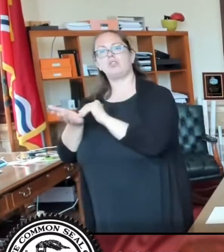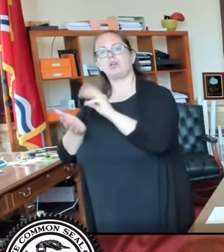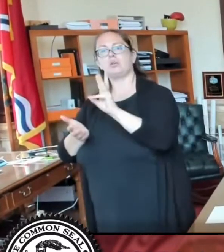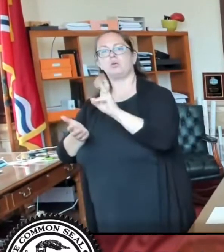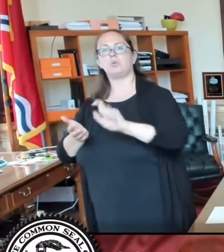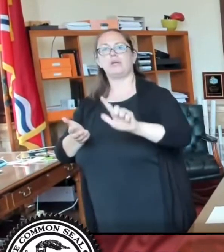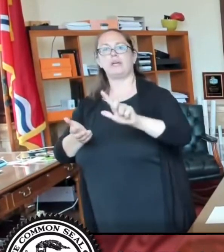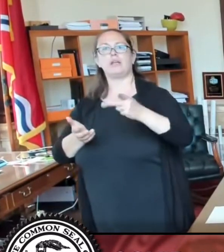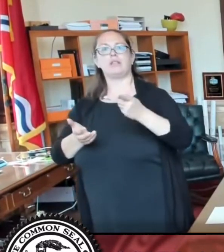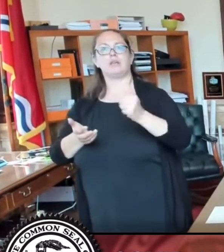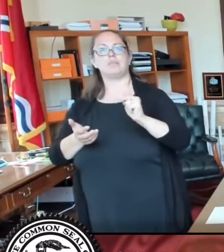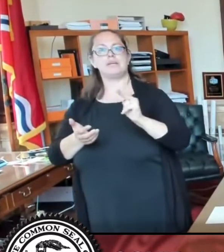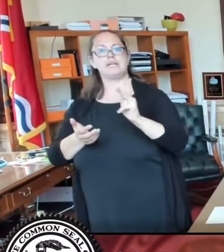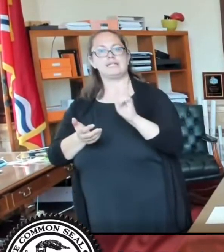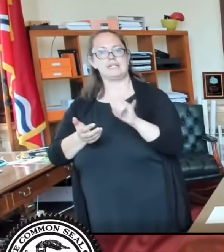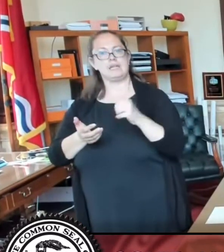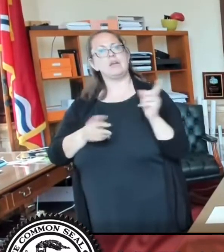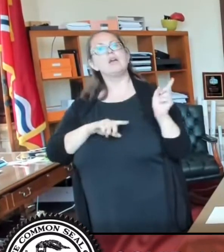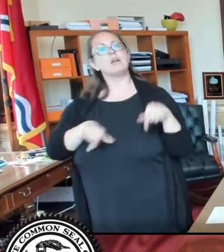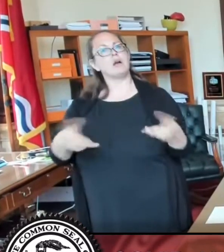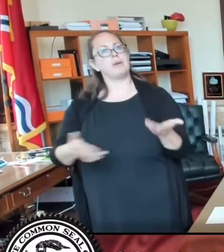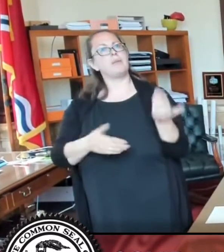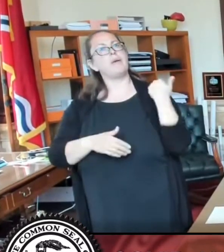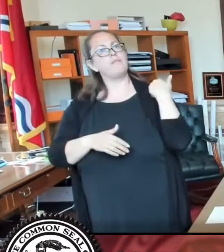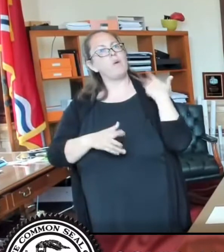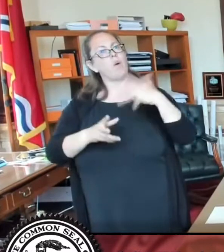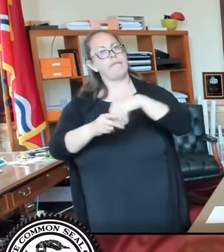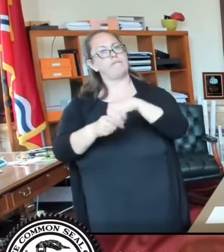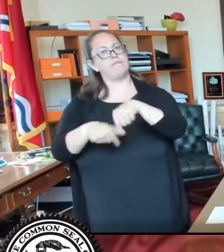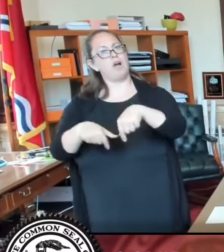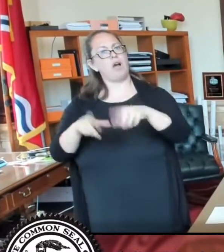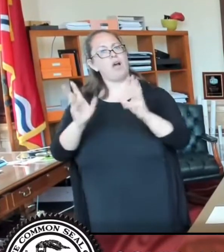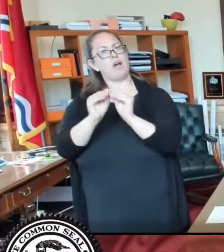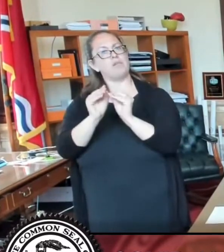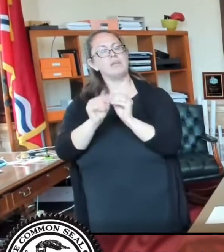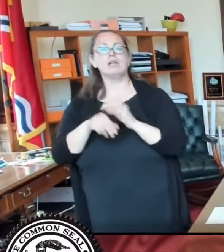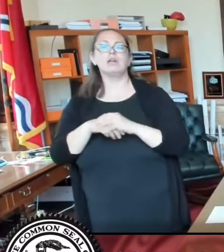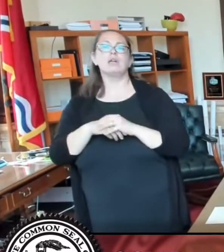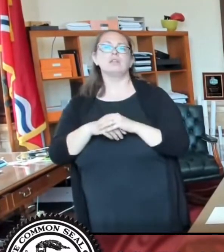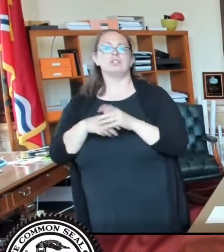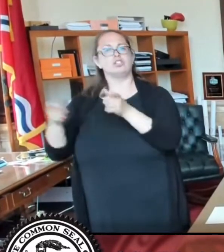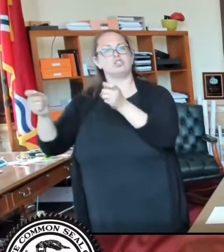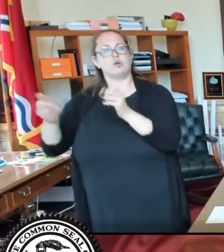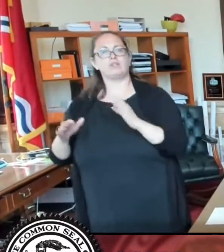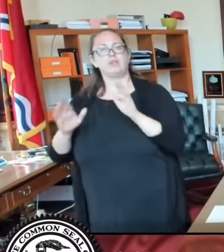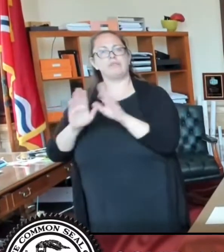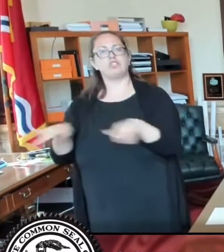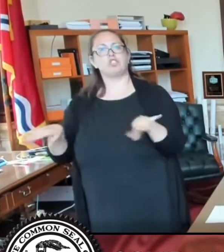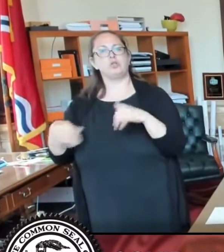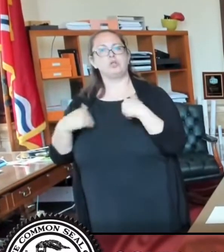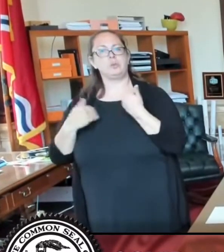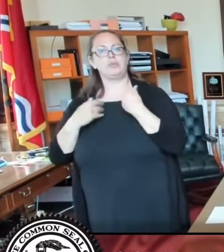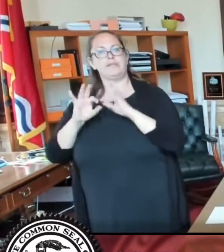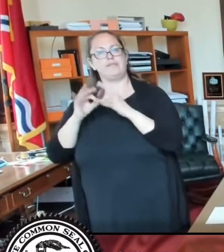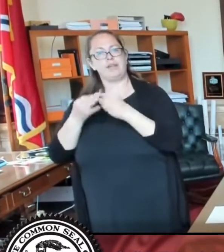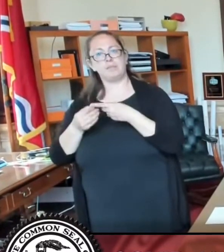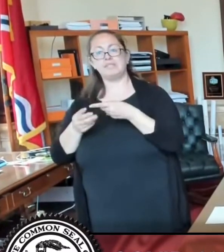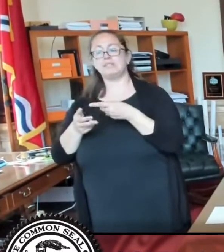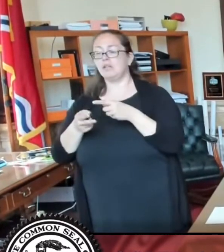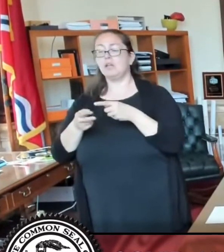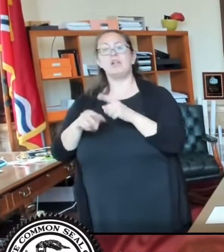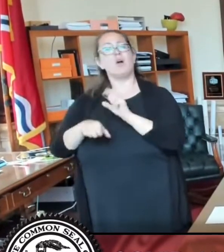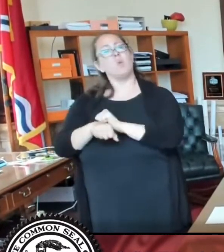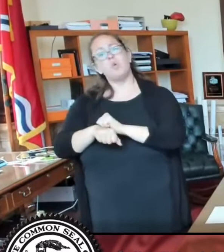been on with the Live with Lidas with me before, and he's the Director of Children, Youth, and Families, have both worked very hard with all